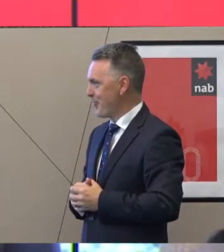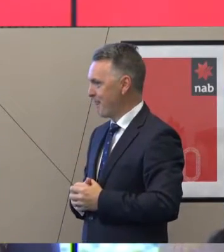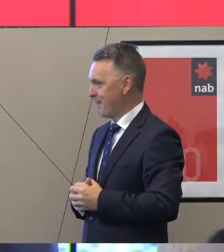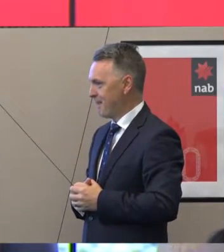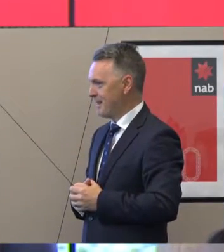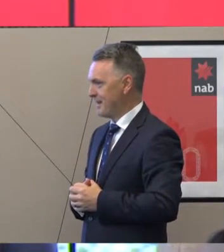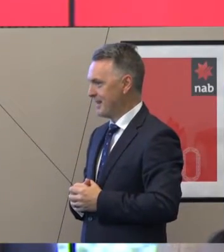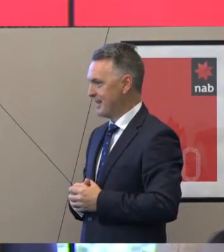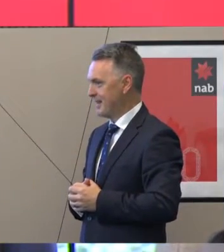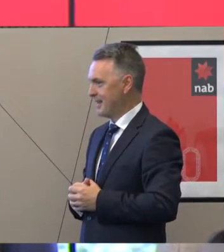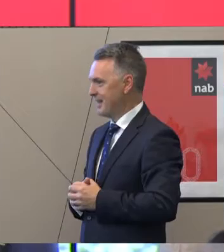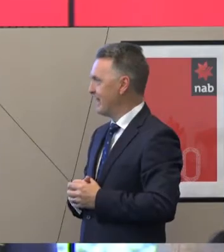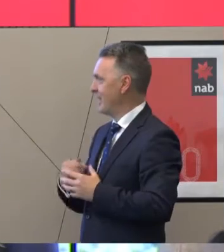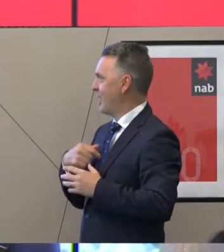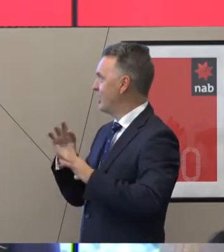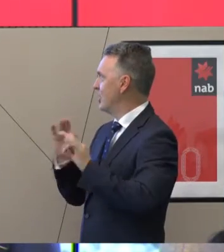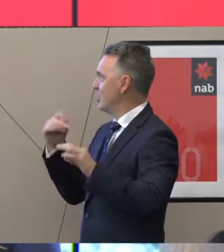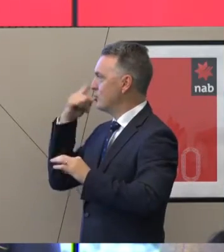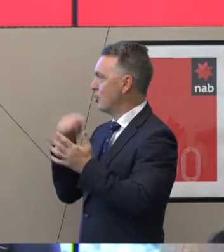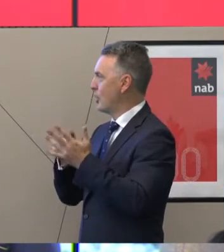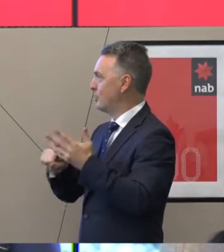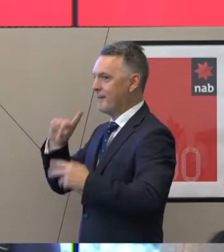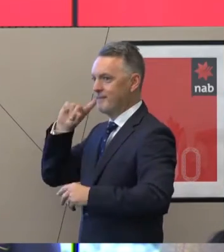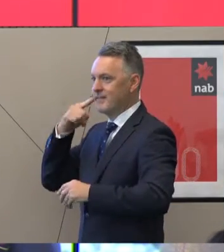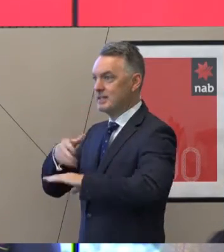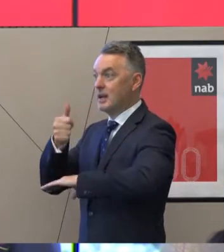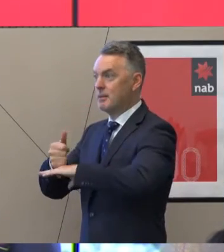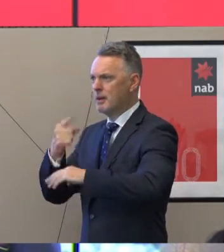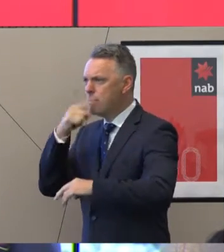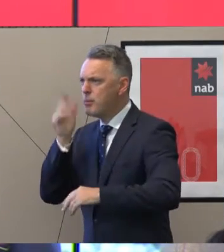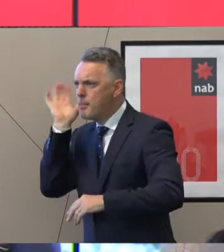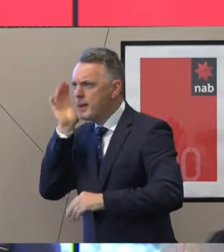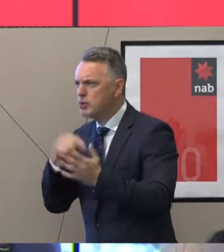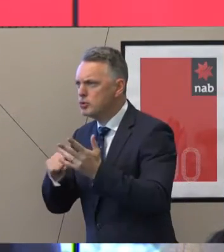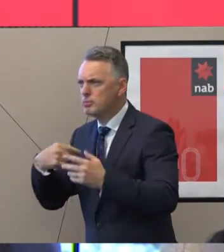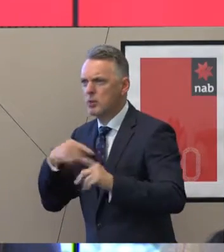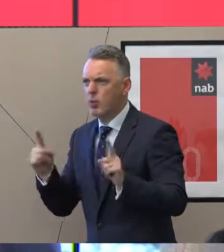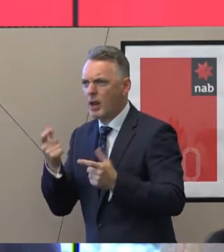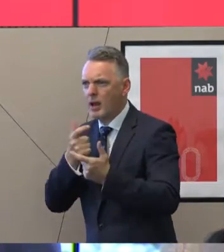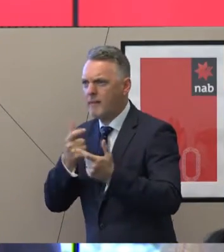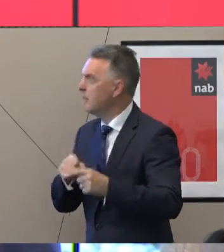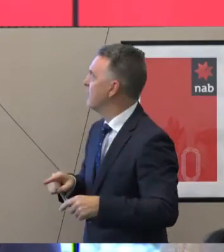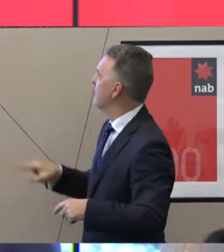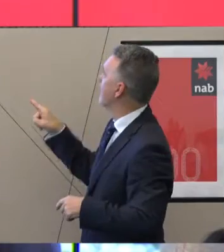I do not try to set people up. Are people being mean to me?